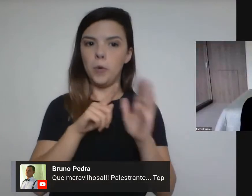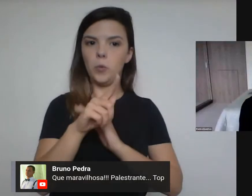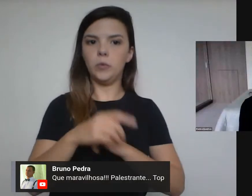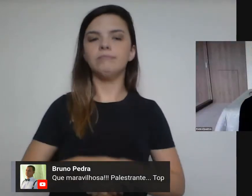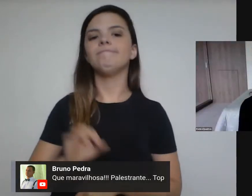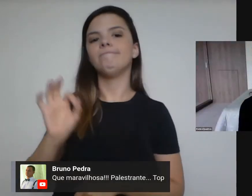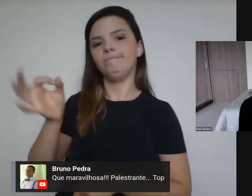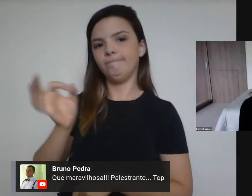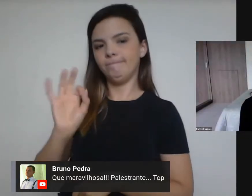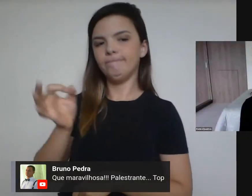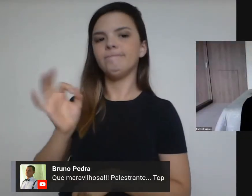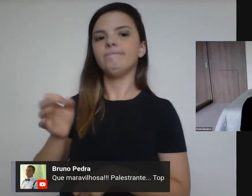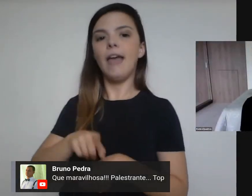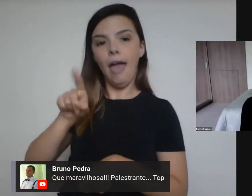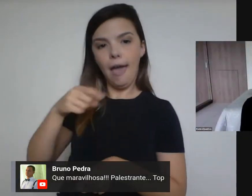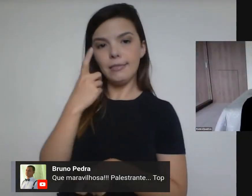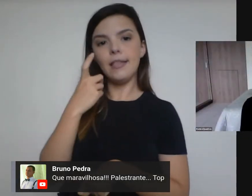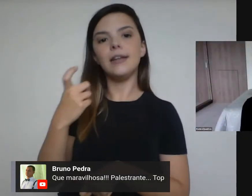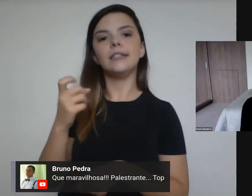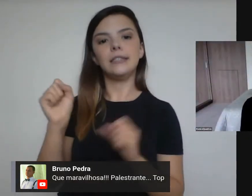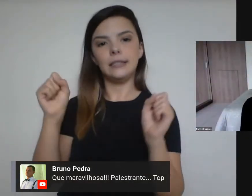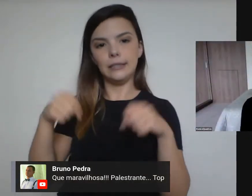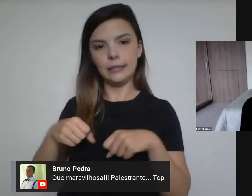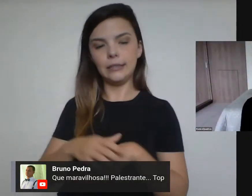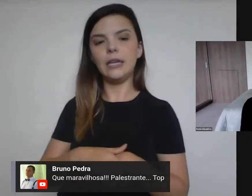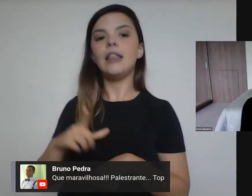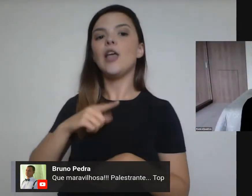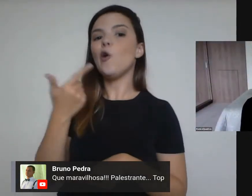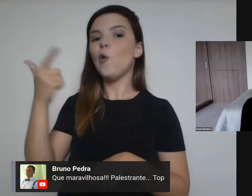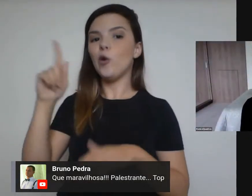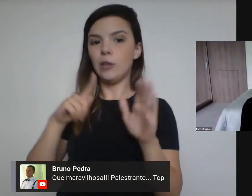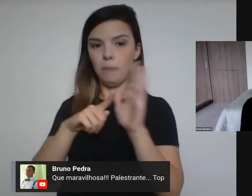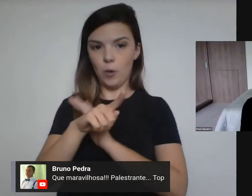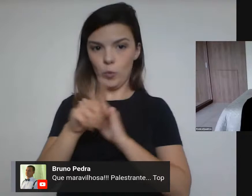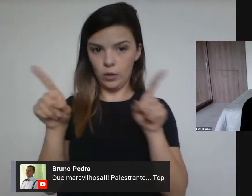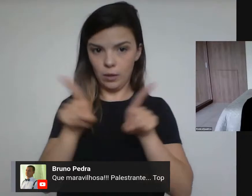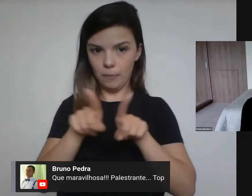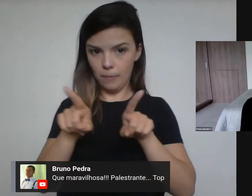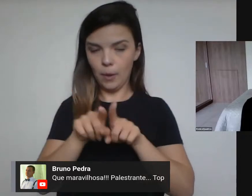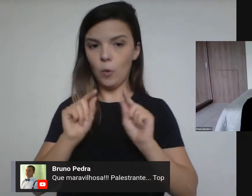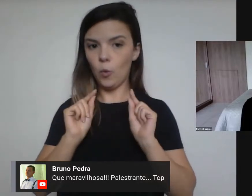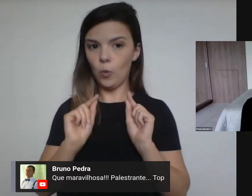Yeah, and it's interesting. There is someone else that were asking